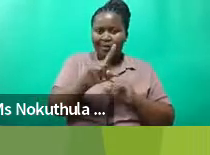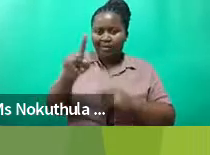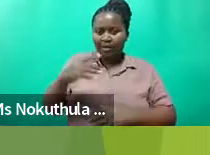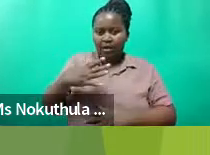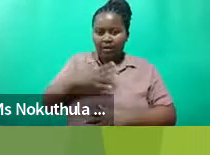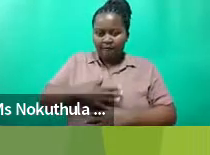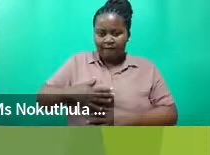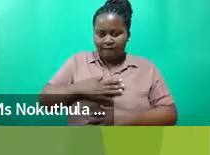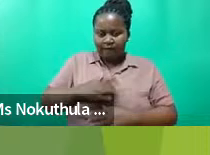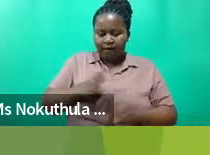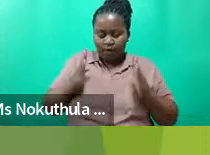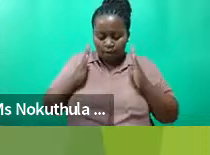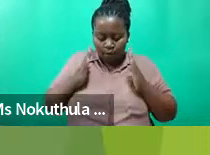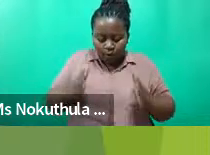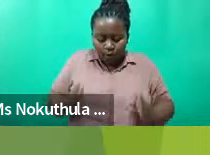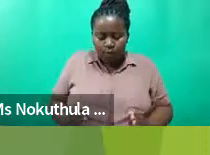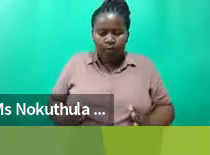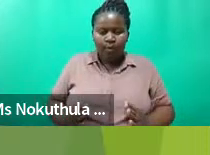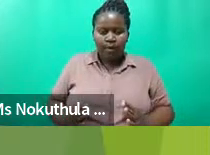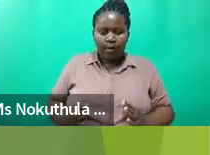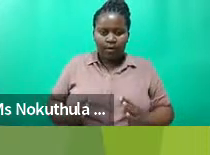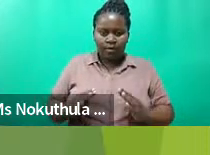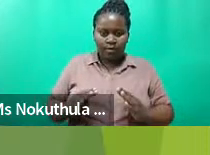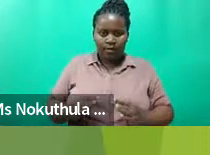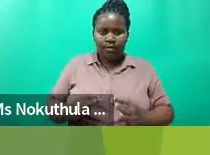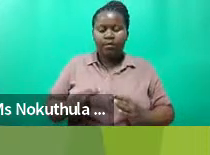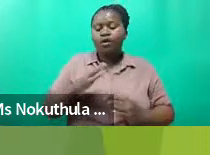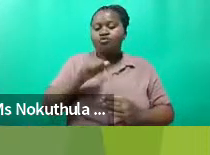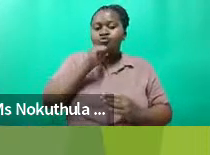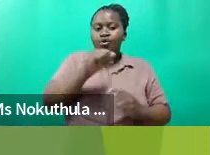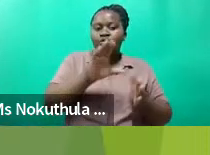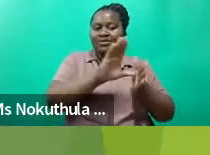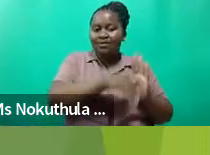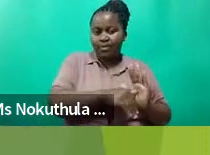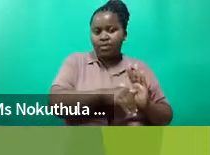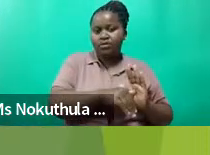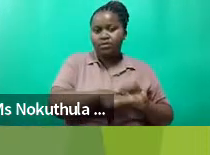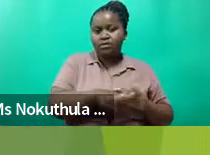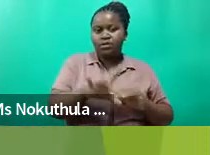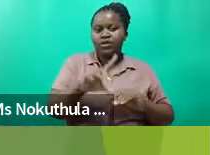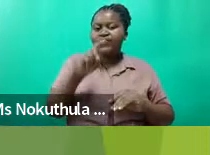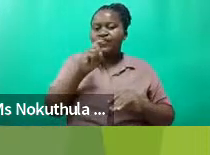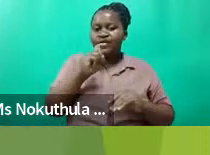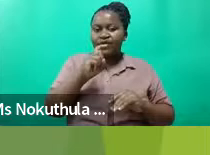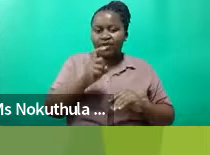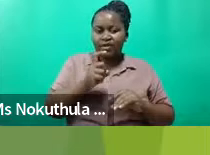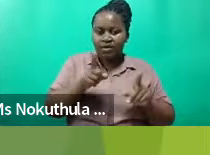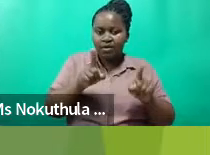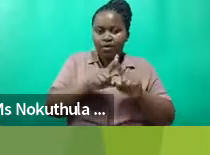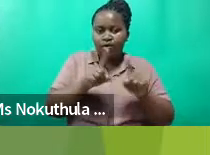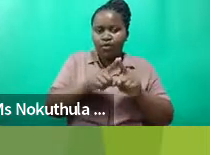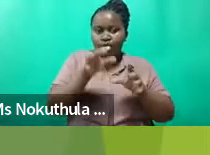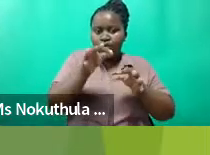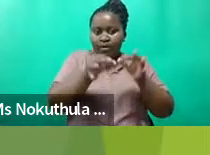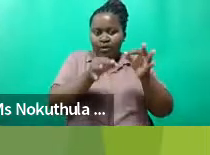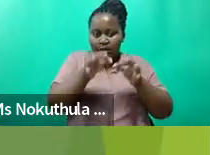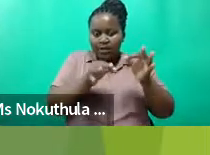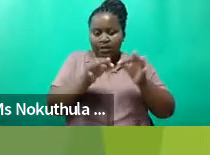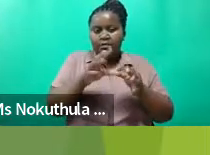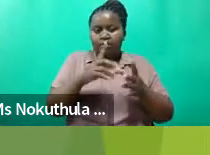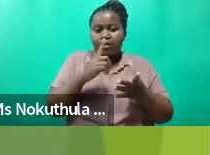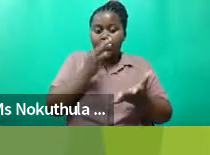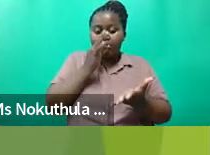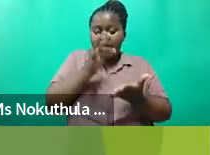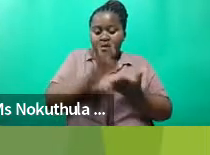human being behind the disability. So the views expressed by the participants also suggested that the